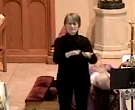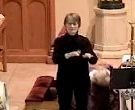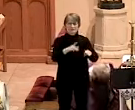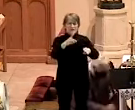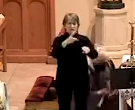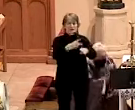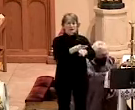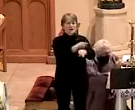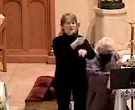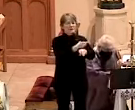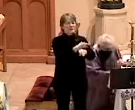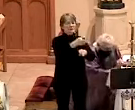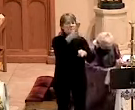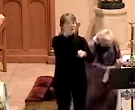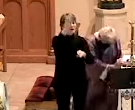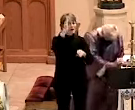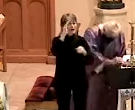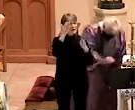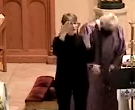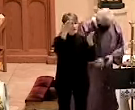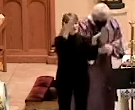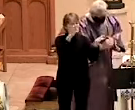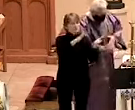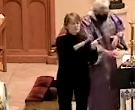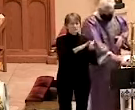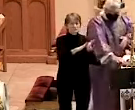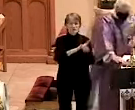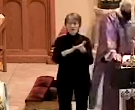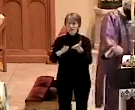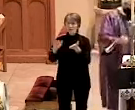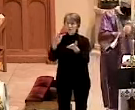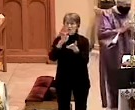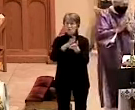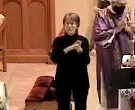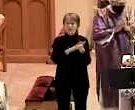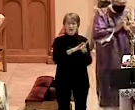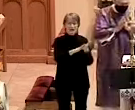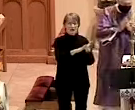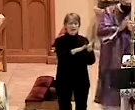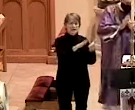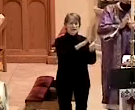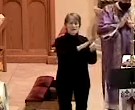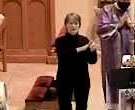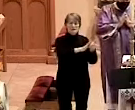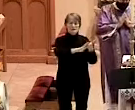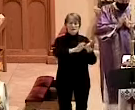nobis. Lamb of God, you take